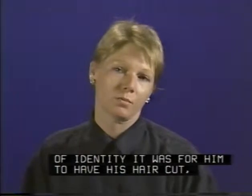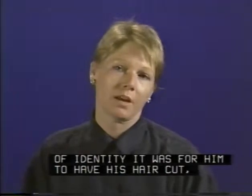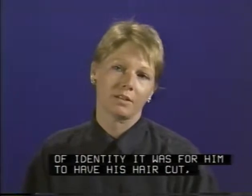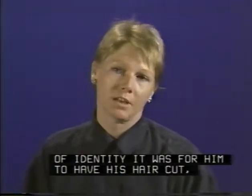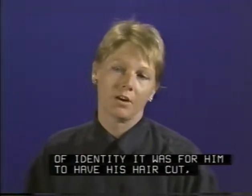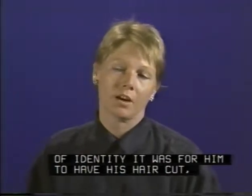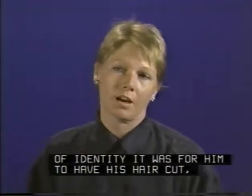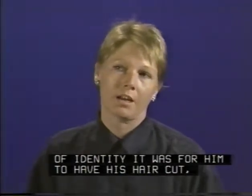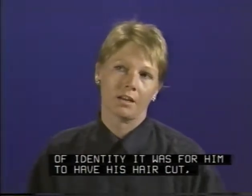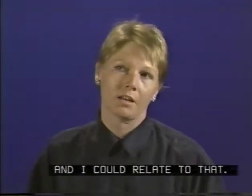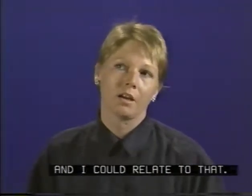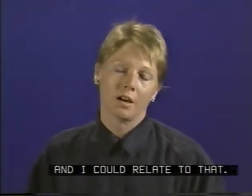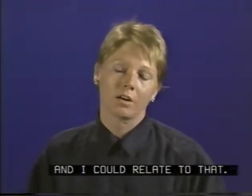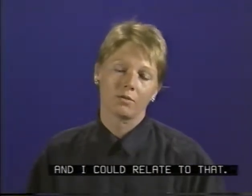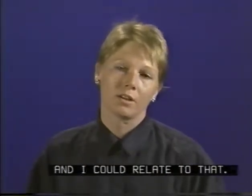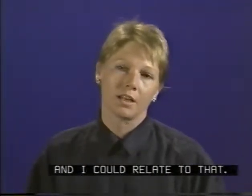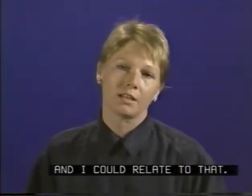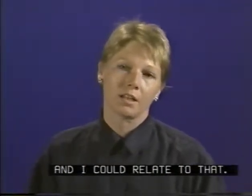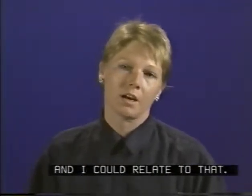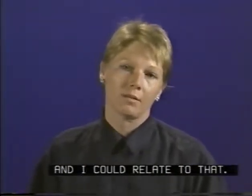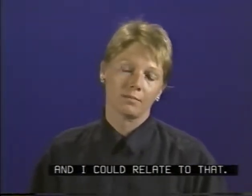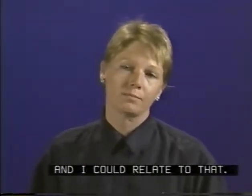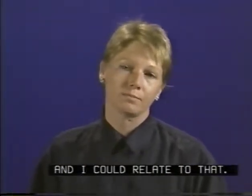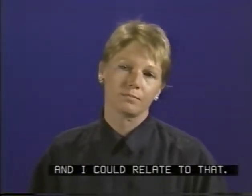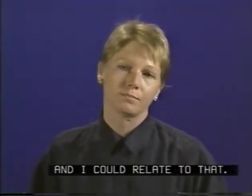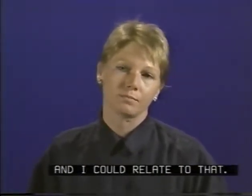have his hair cut, and I could relate to that.